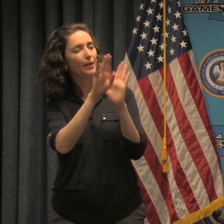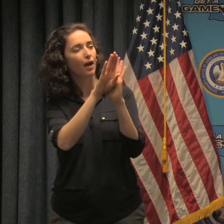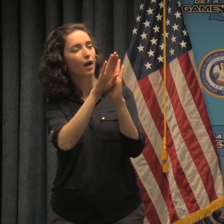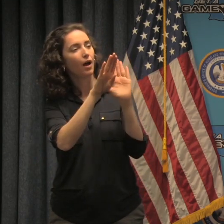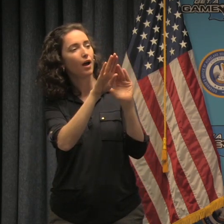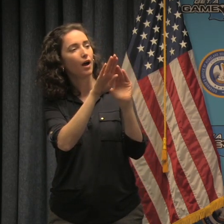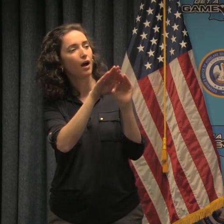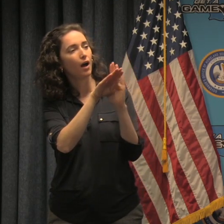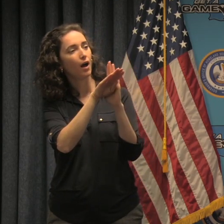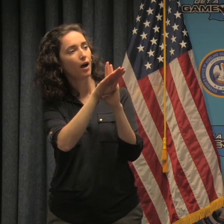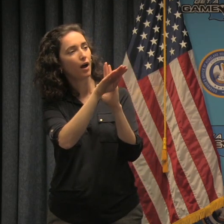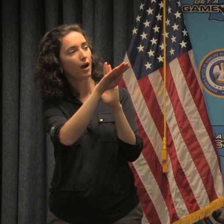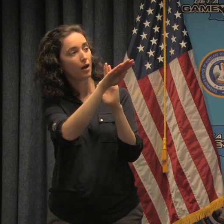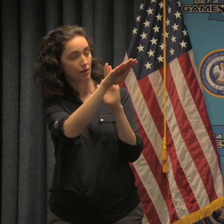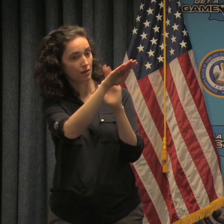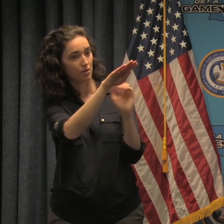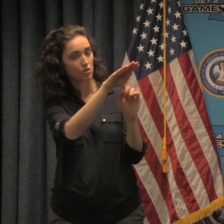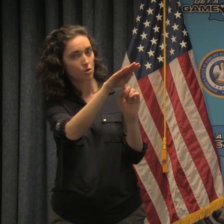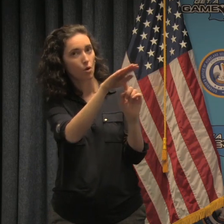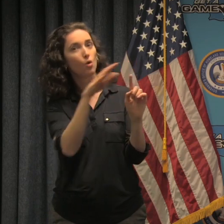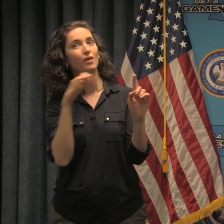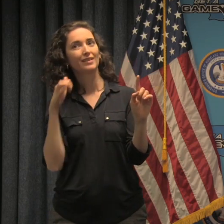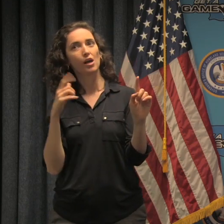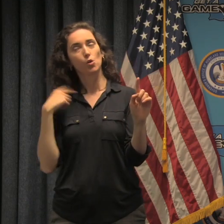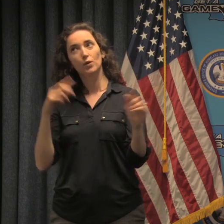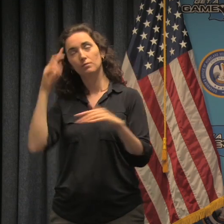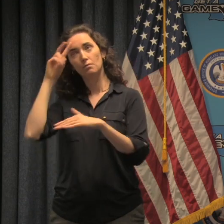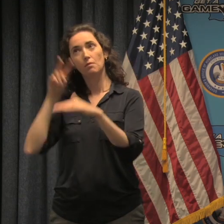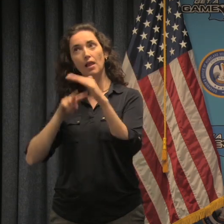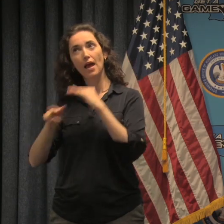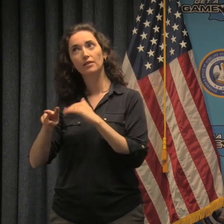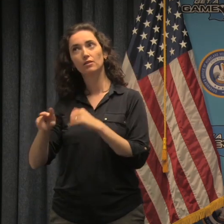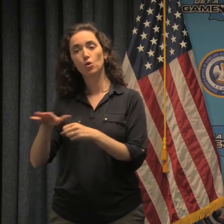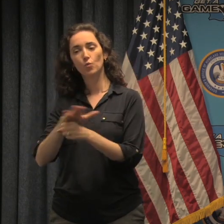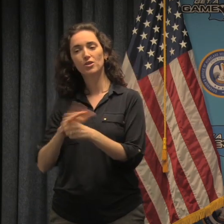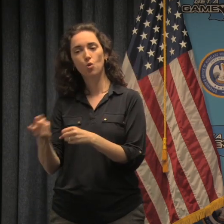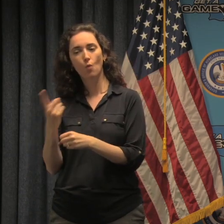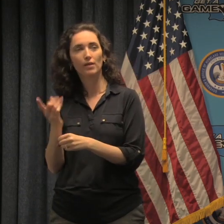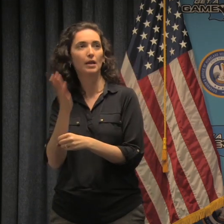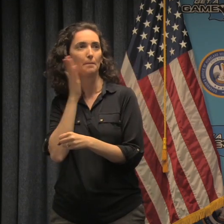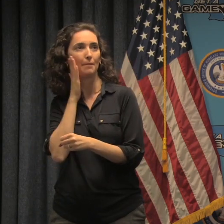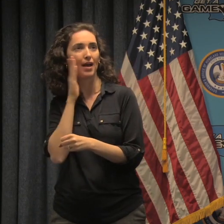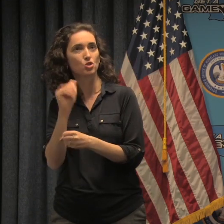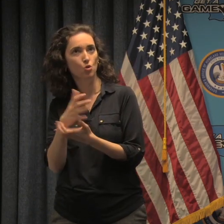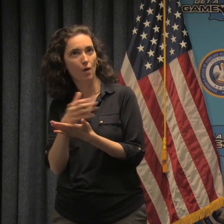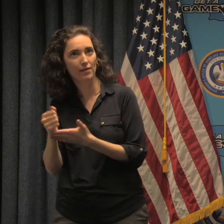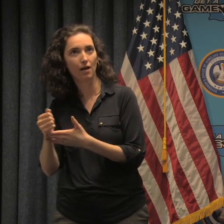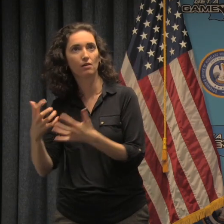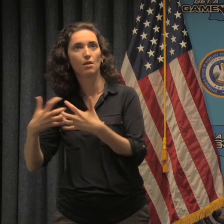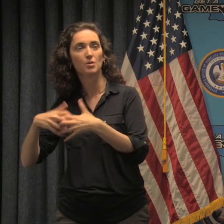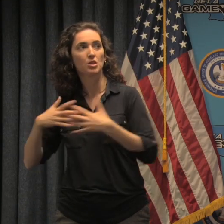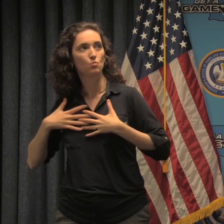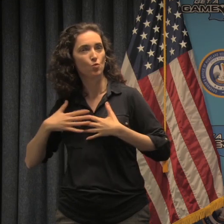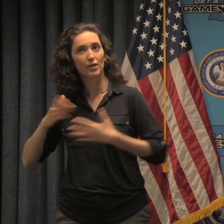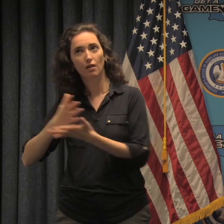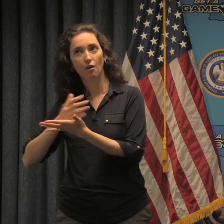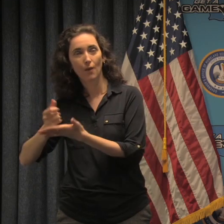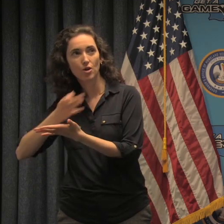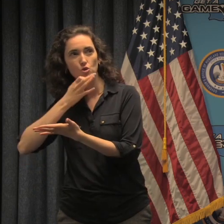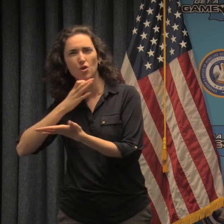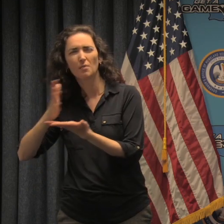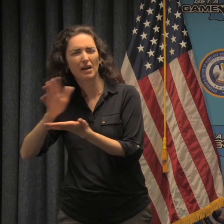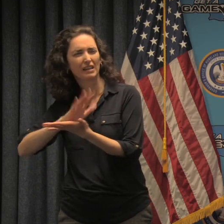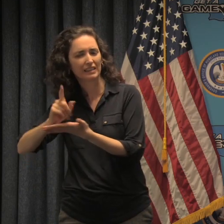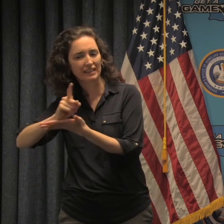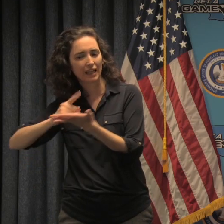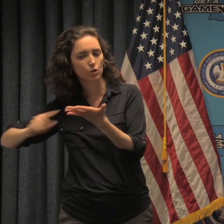projections for the exceeding of capacity in Region 1 for beds and ventilators? I know that was kind of coming in the next week, that